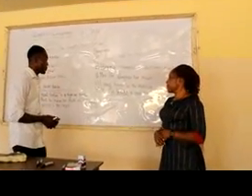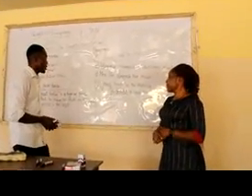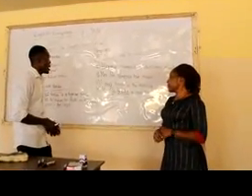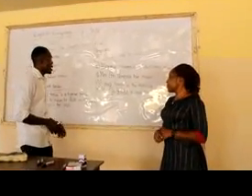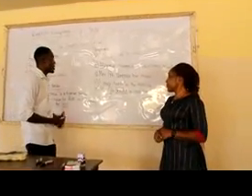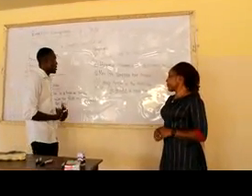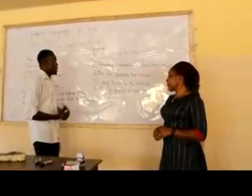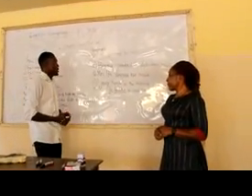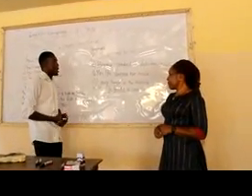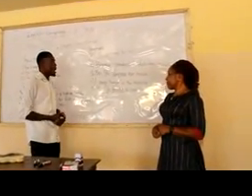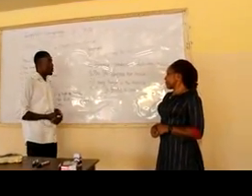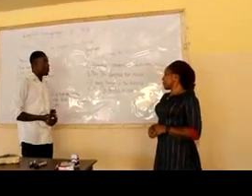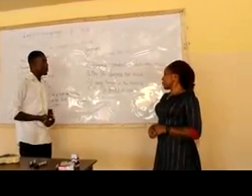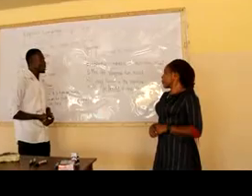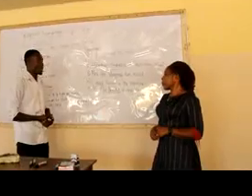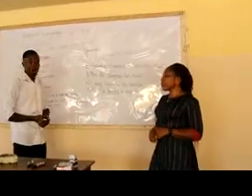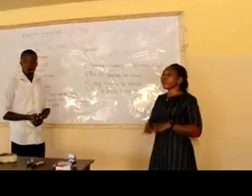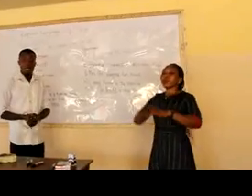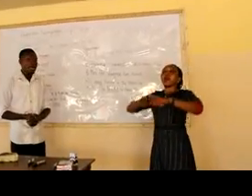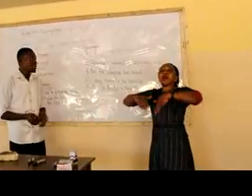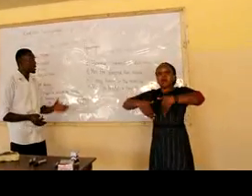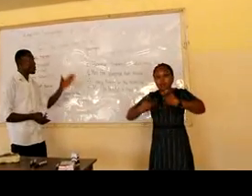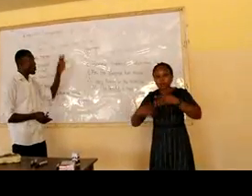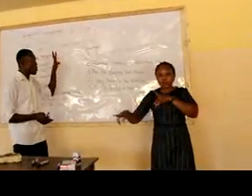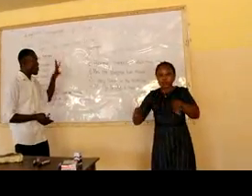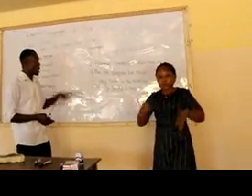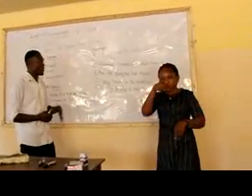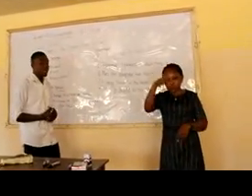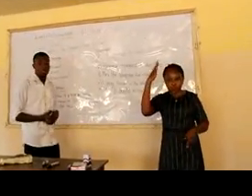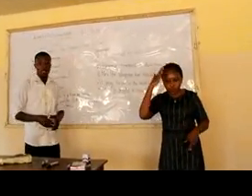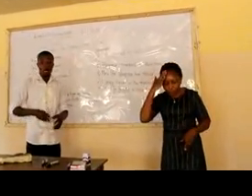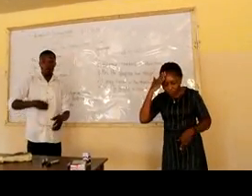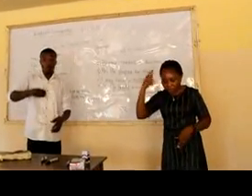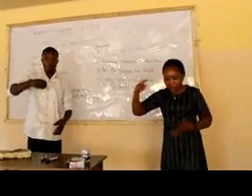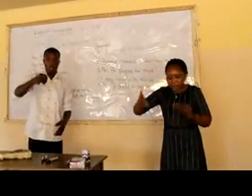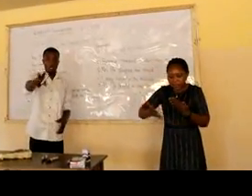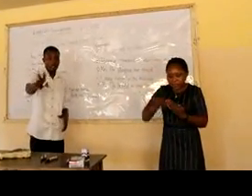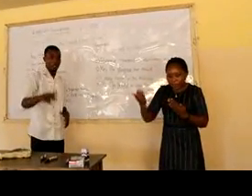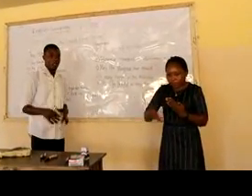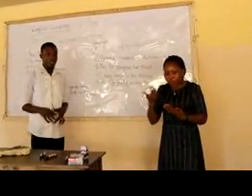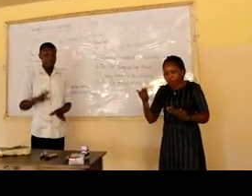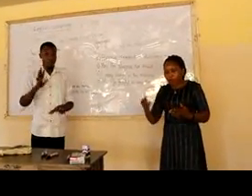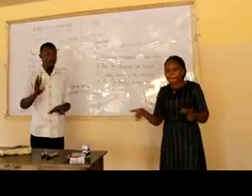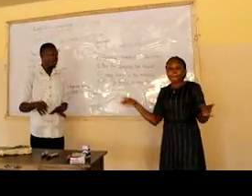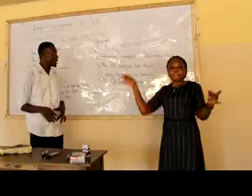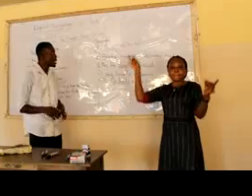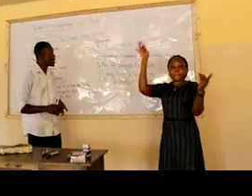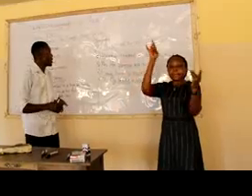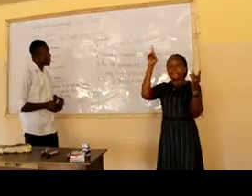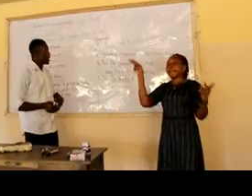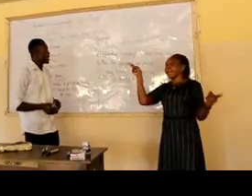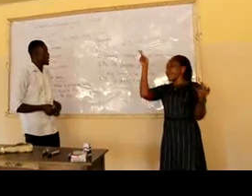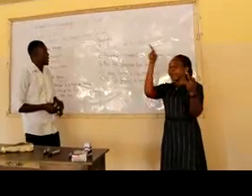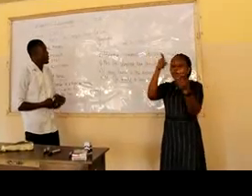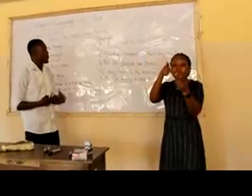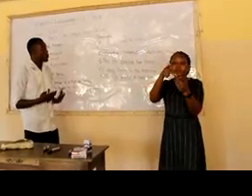action. And how do you recognize the simple perfect tense? How do you construct the simple perfect tense?